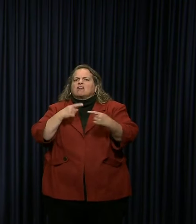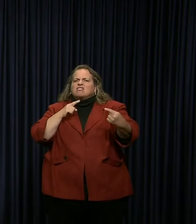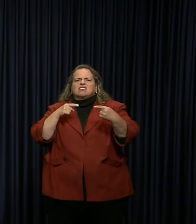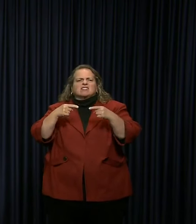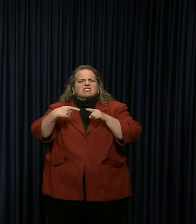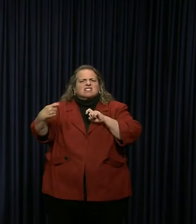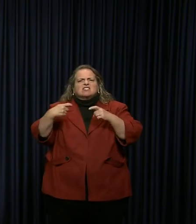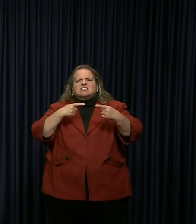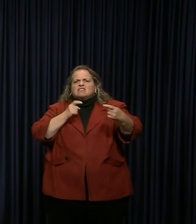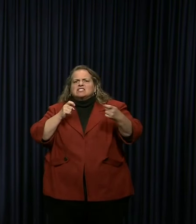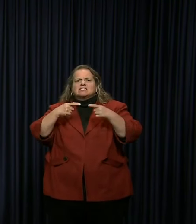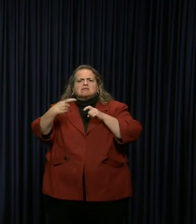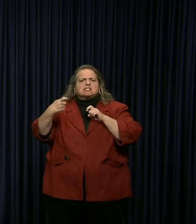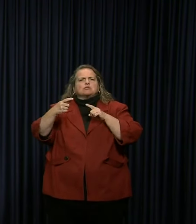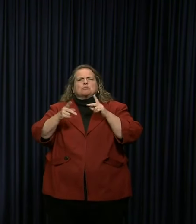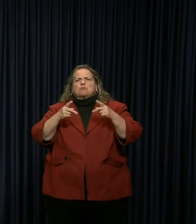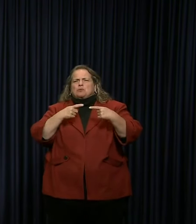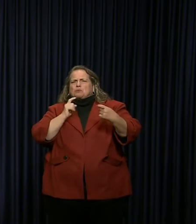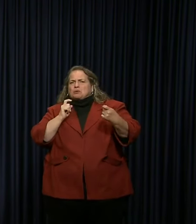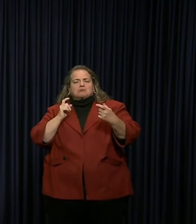us. And we have agreed